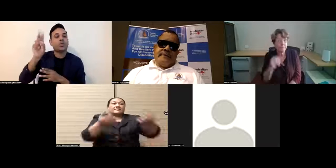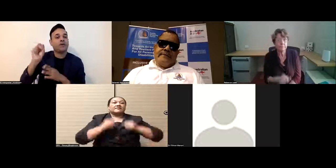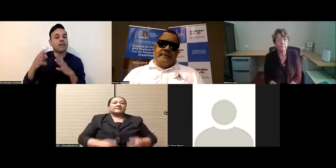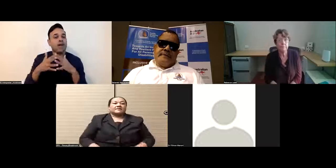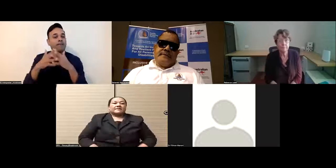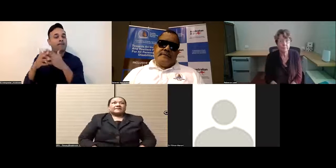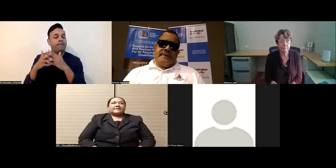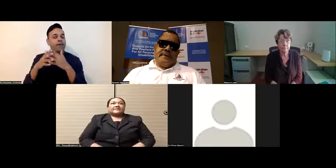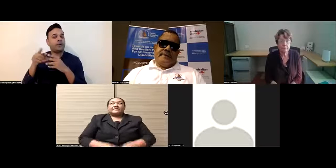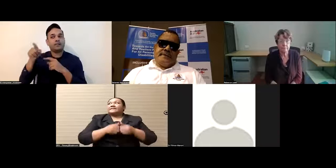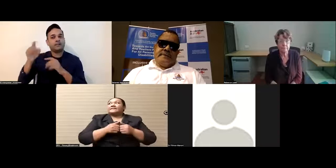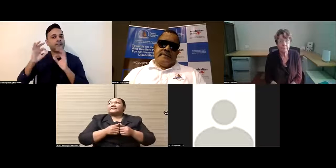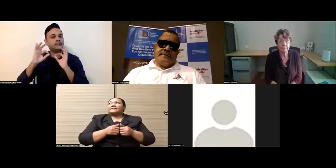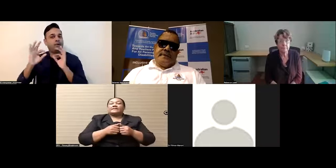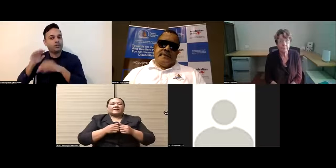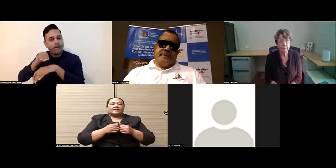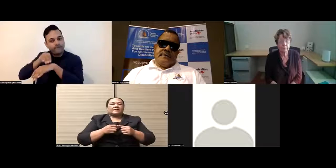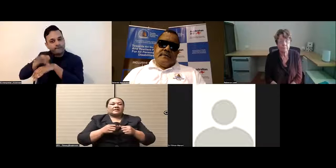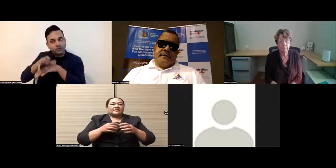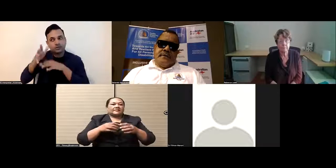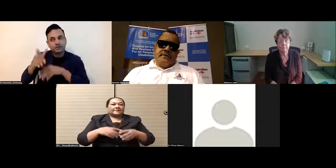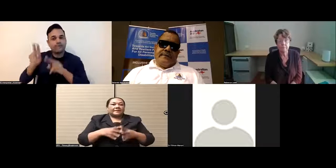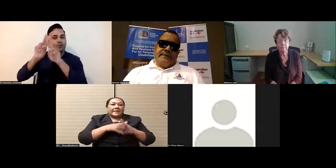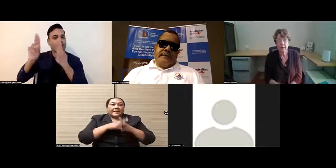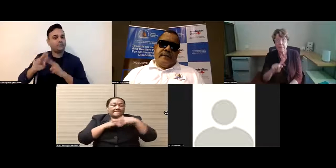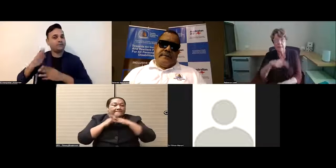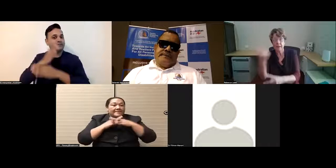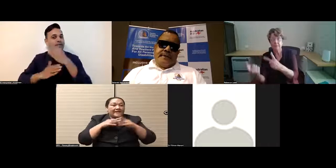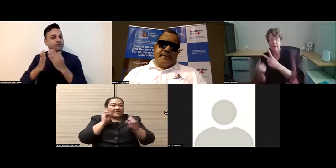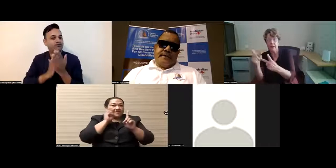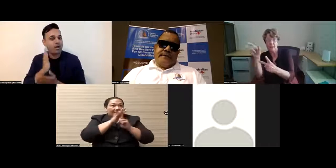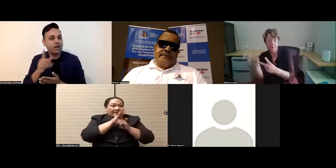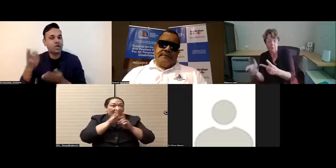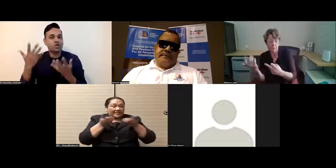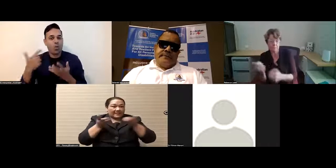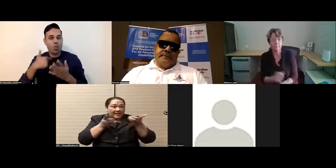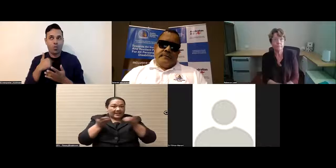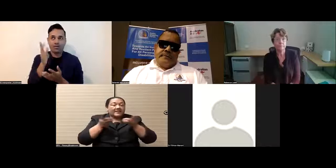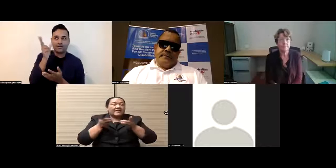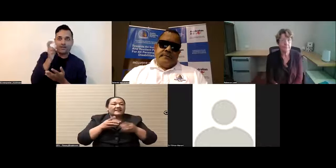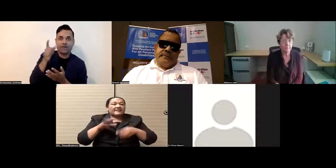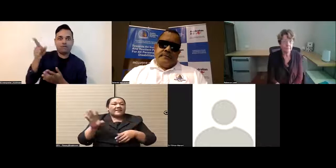Executive Director for International Disability Alliance that I'll introduce later. You have the floor, Ms. Minkara. Thank you.